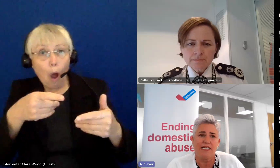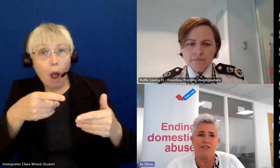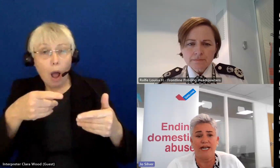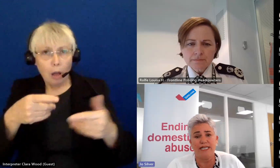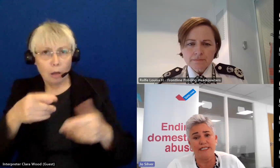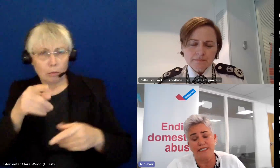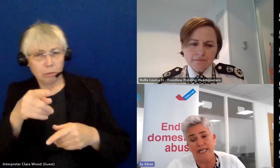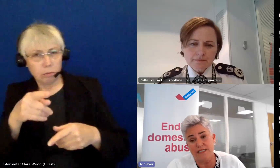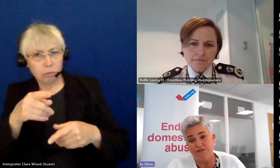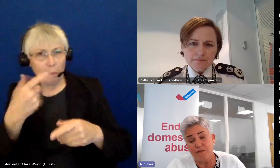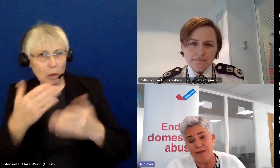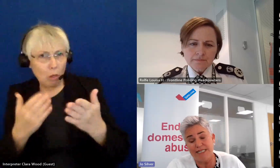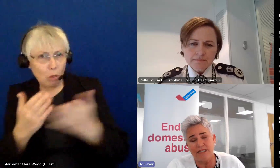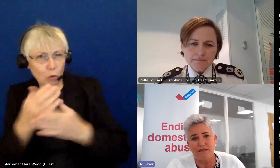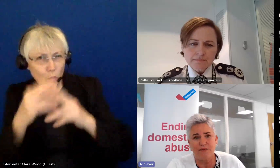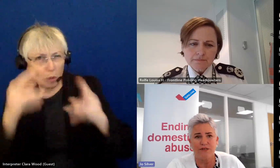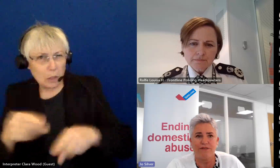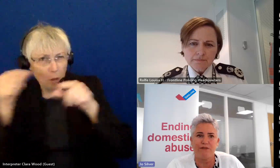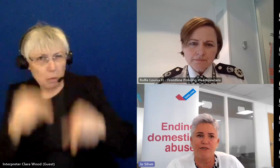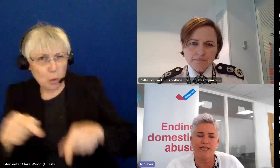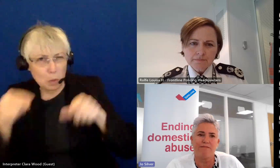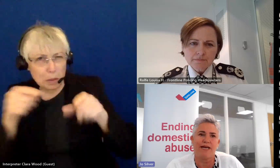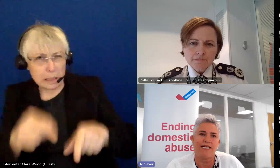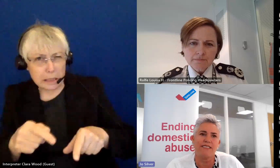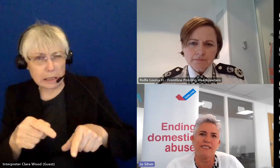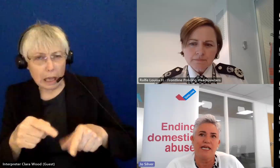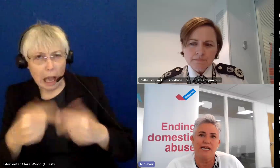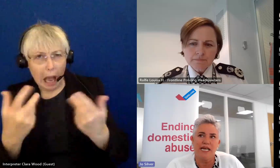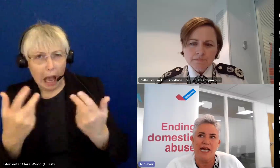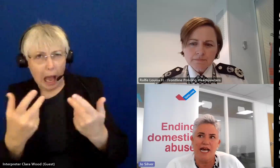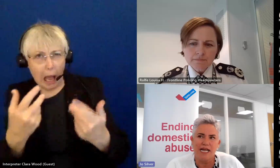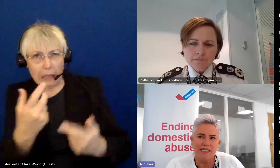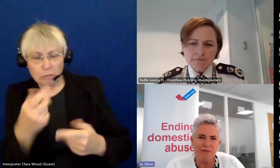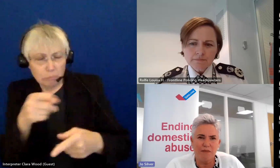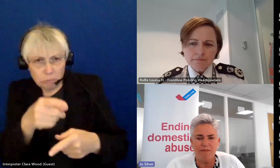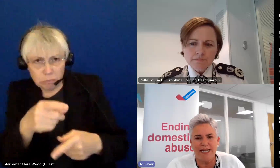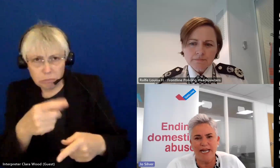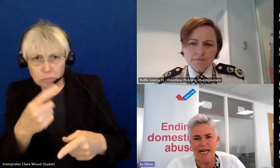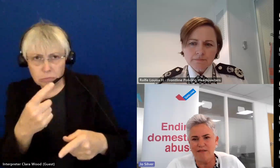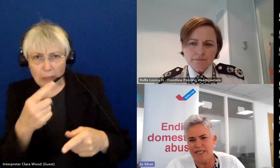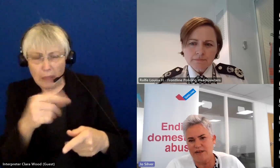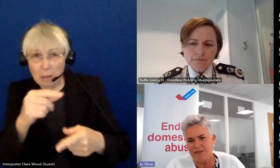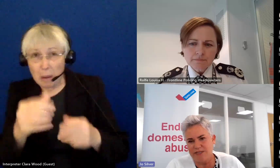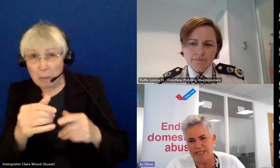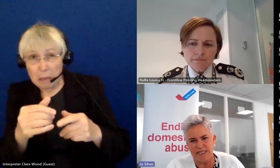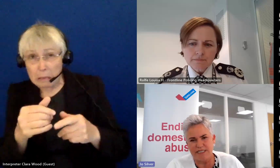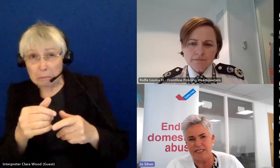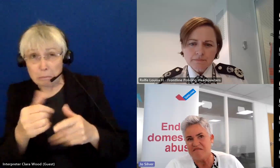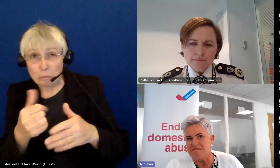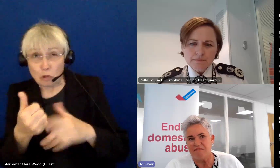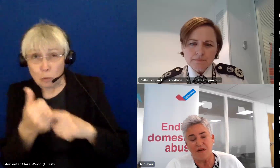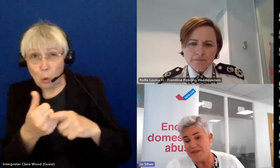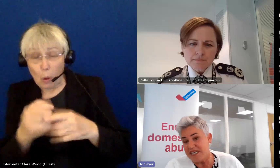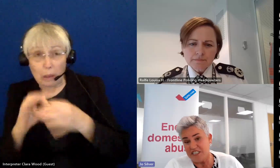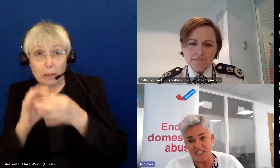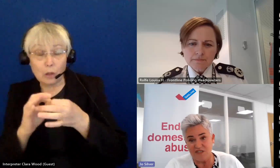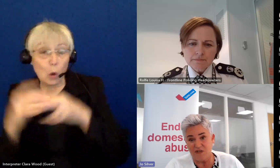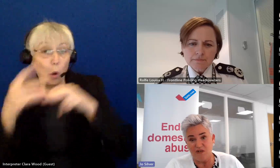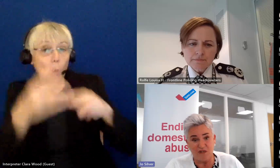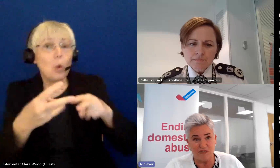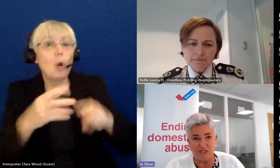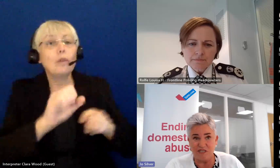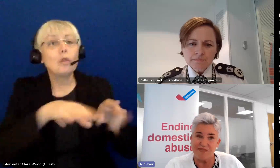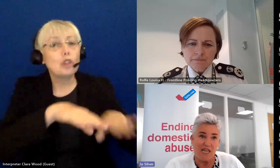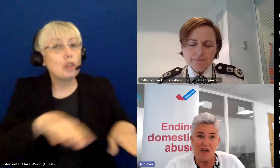ability and try and understand from a medical point of view what that meant. And probably housing officers probably